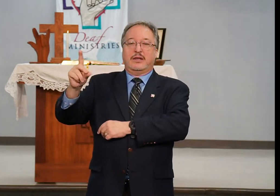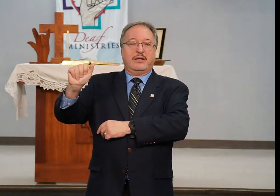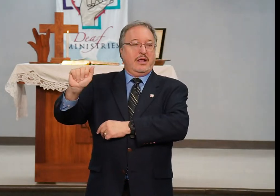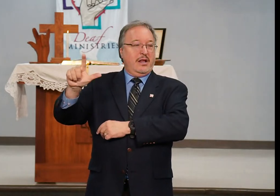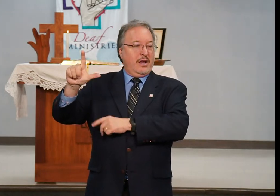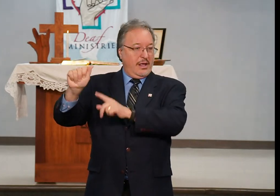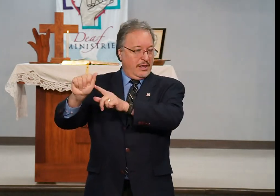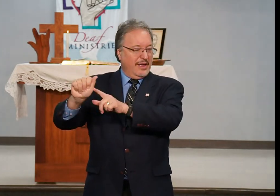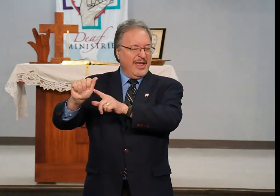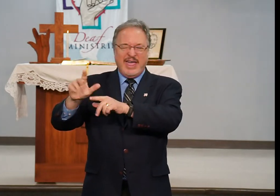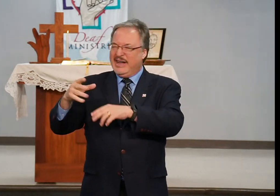called